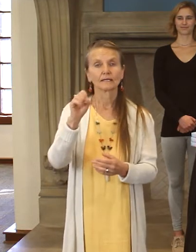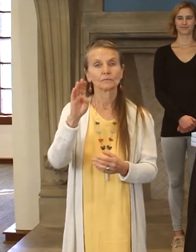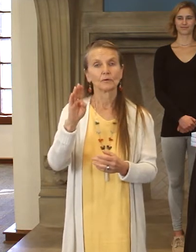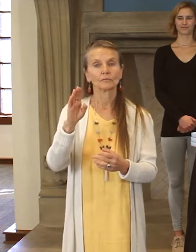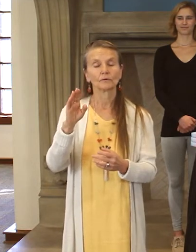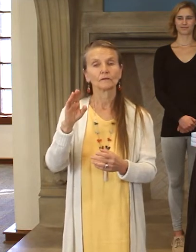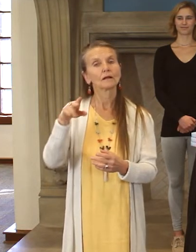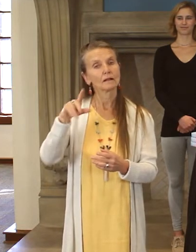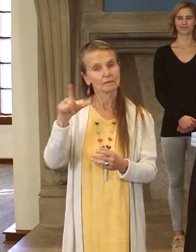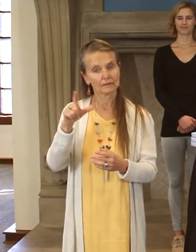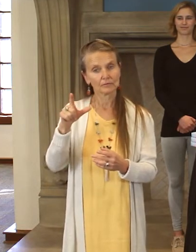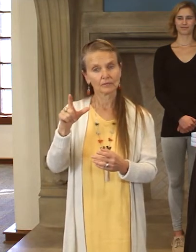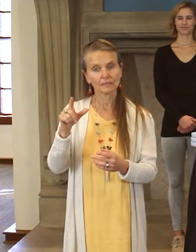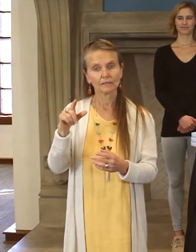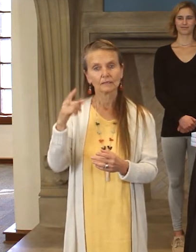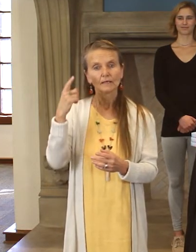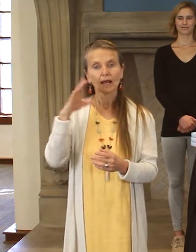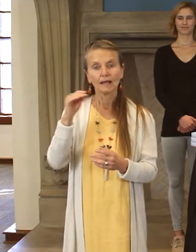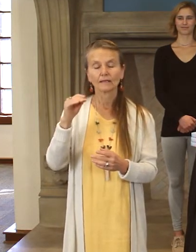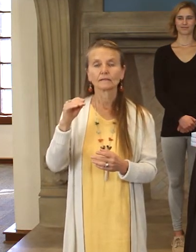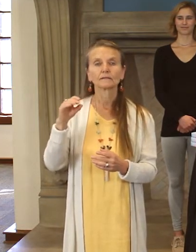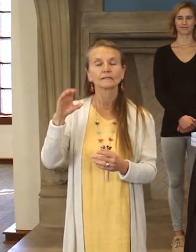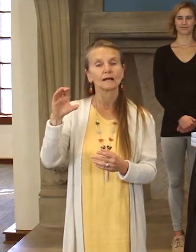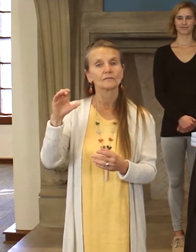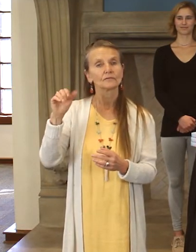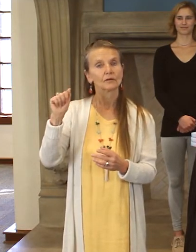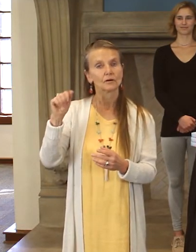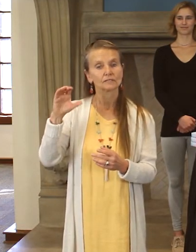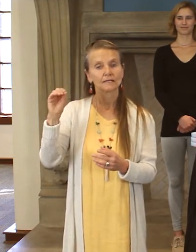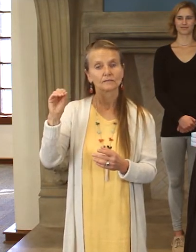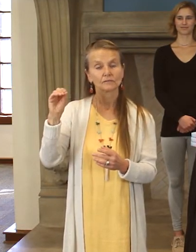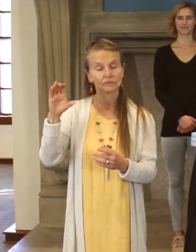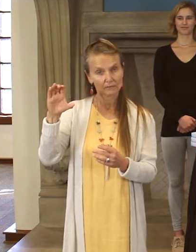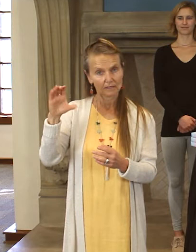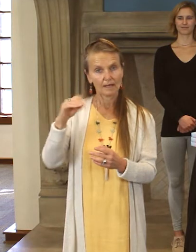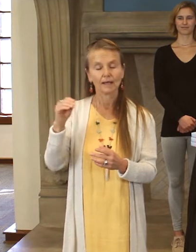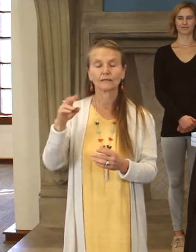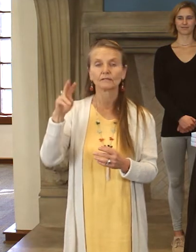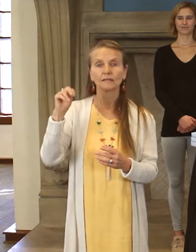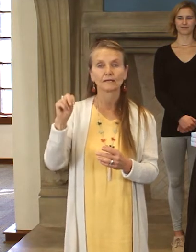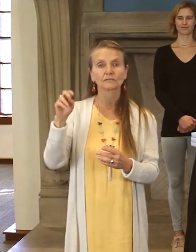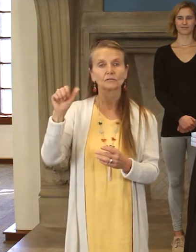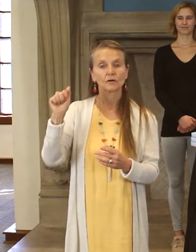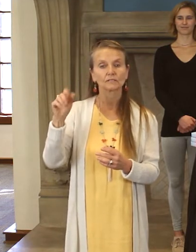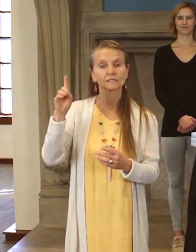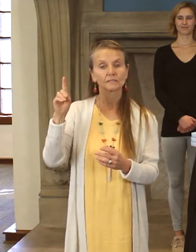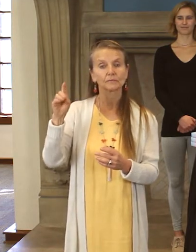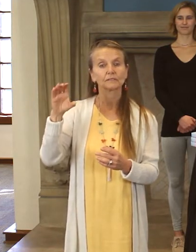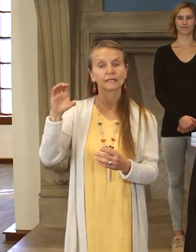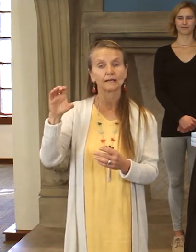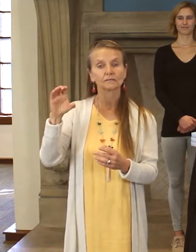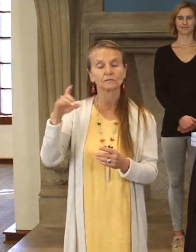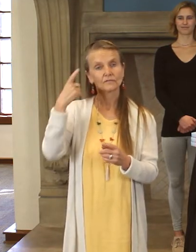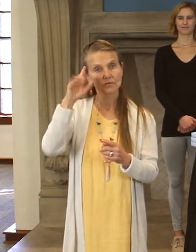Santa Barbara Library and the California Arts Council and the National Arts Disability Council for